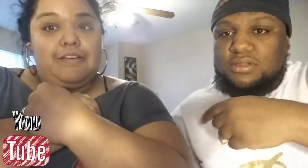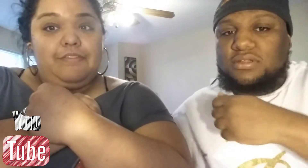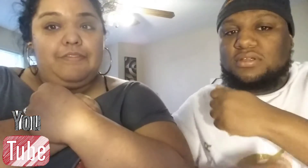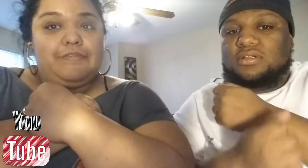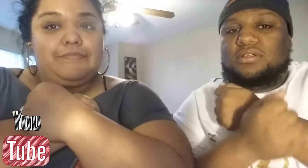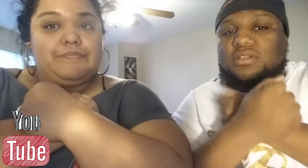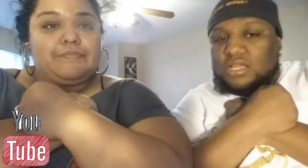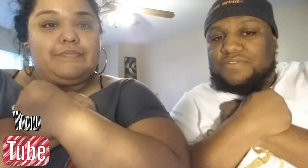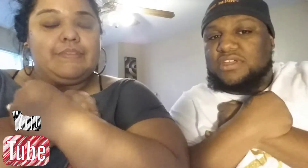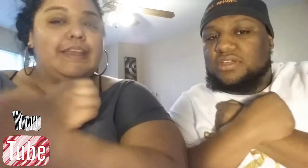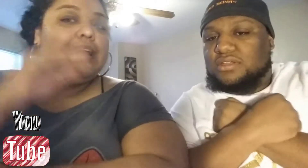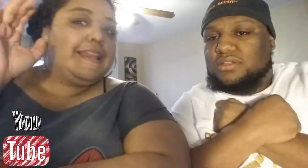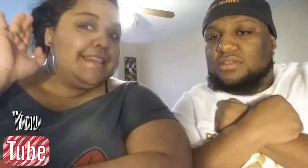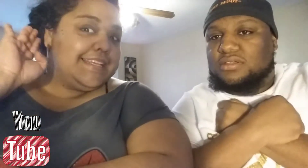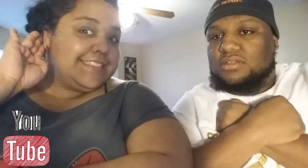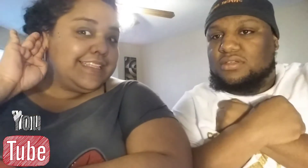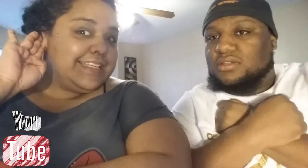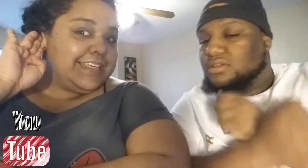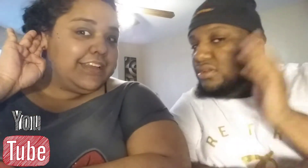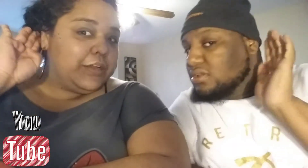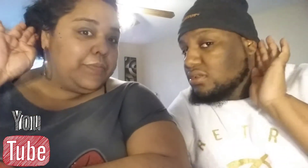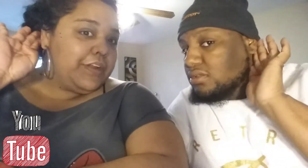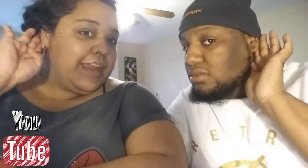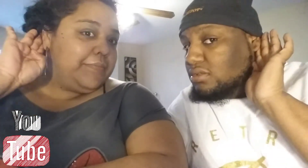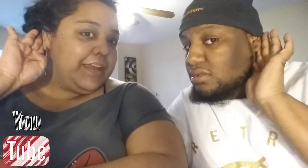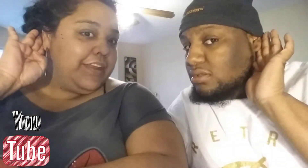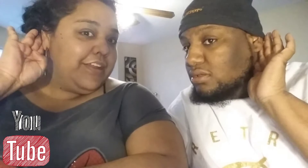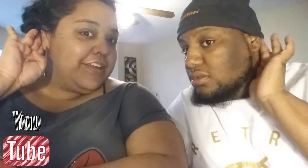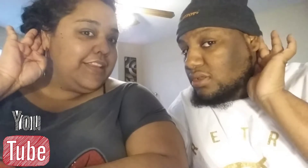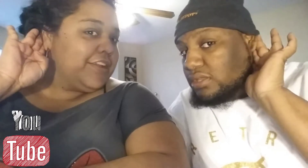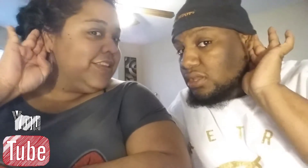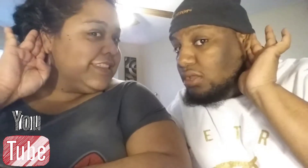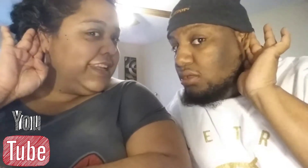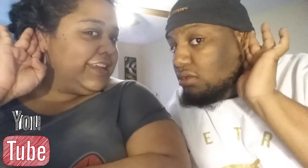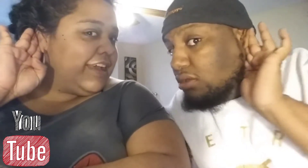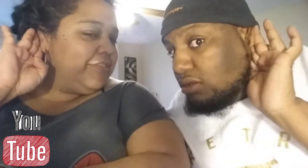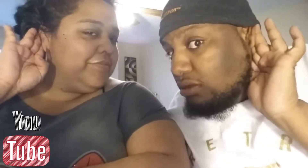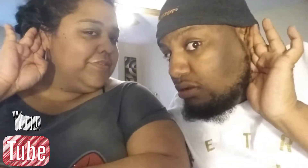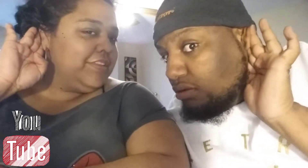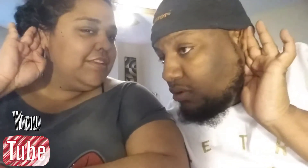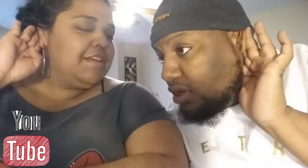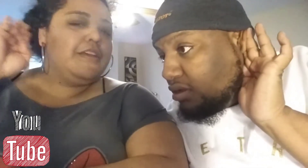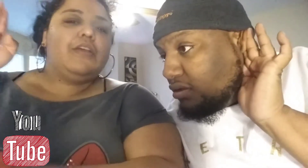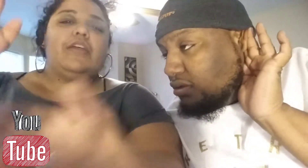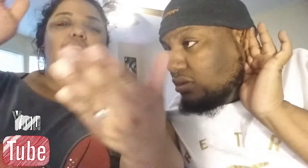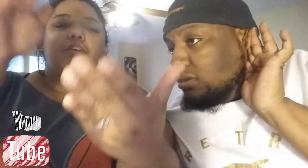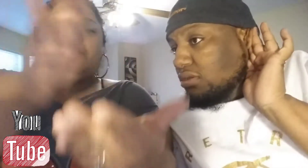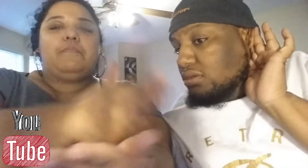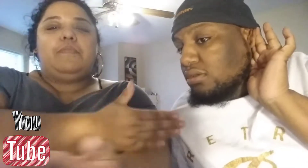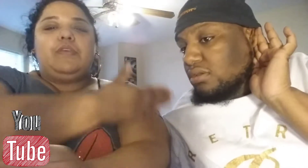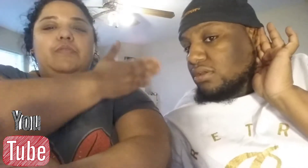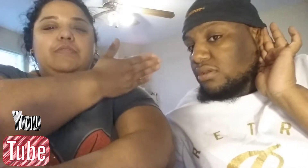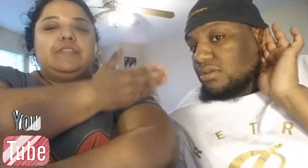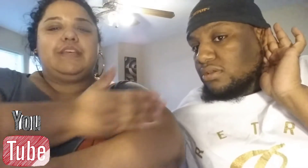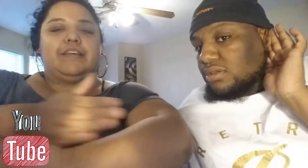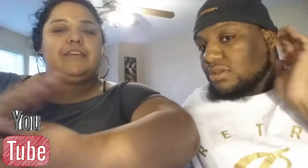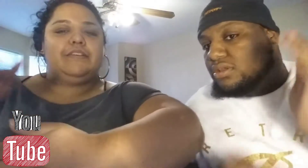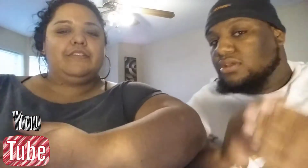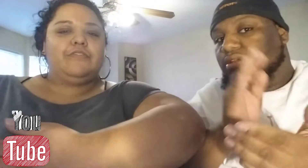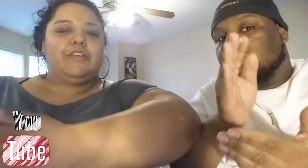Love. Love again. Listening. You're gonna put your hand in back of your ear like you're listening out. Mm-hmm. Okay. And go music. Bring